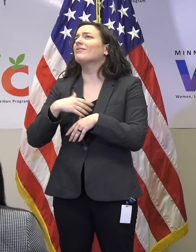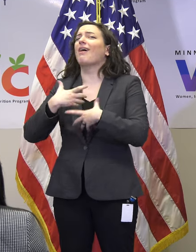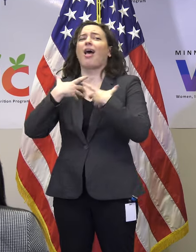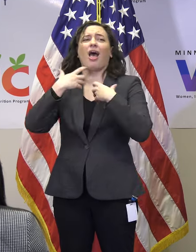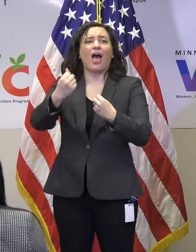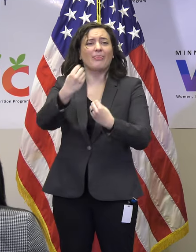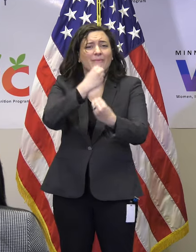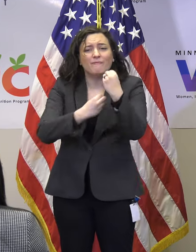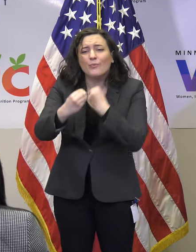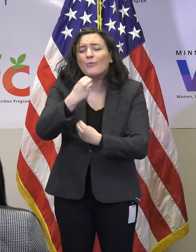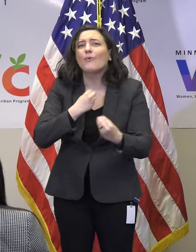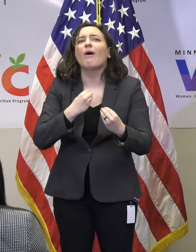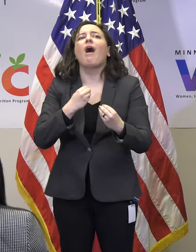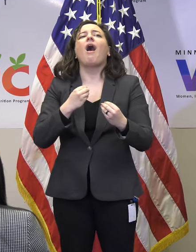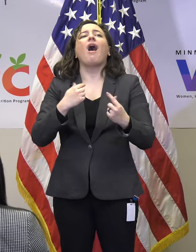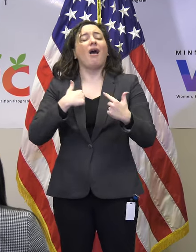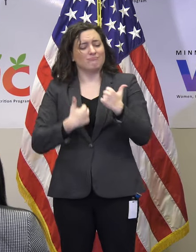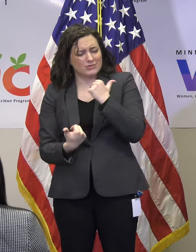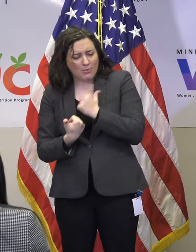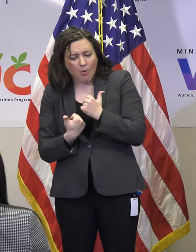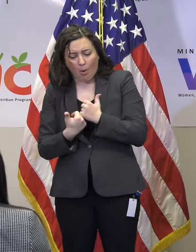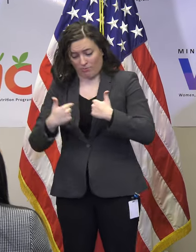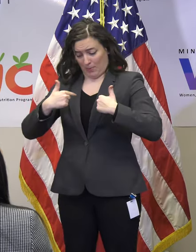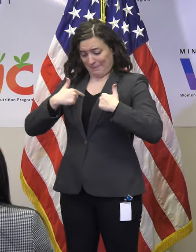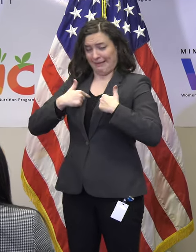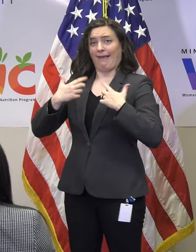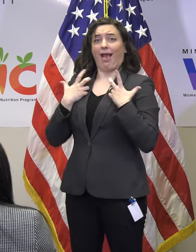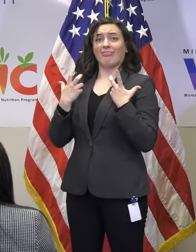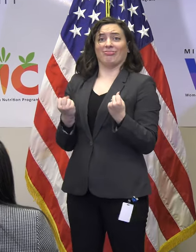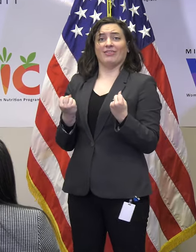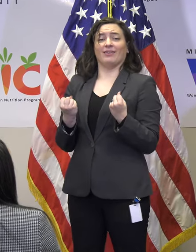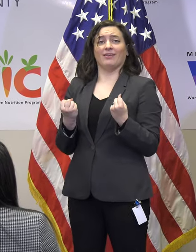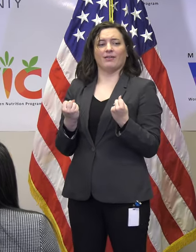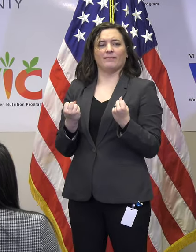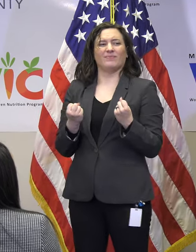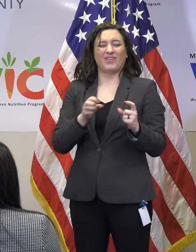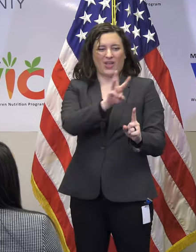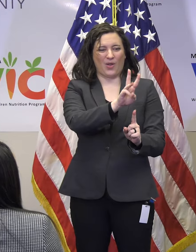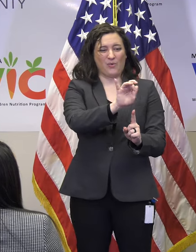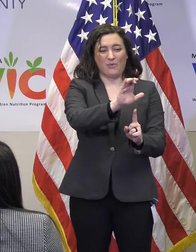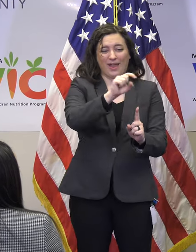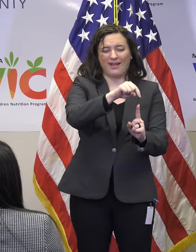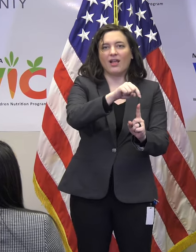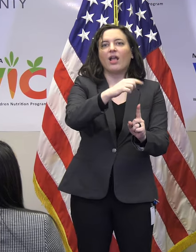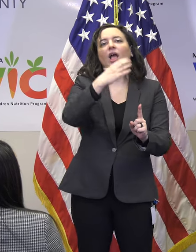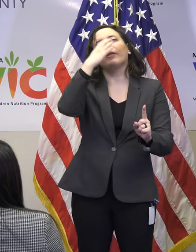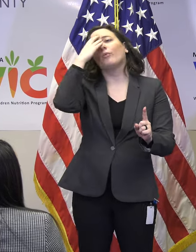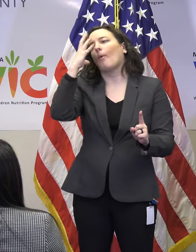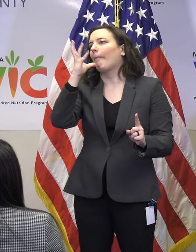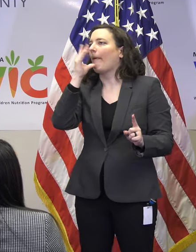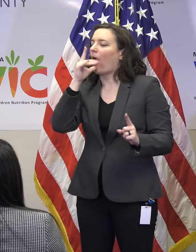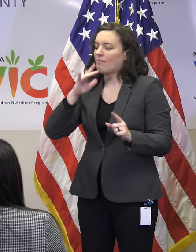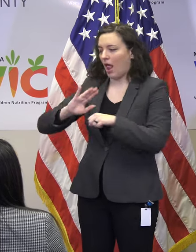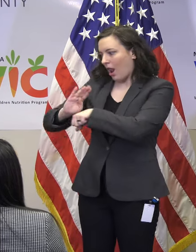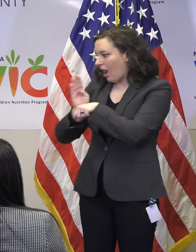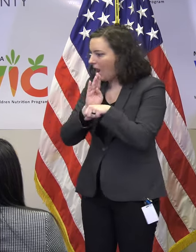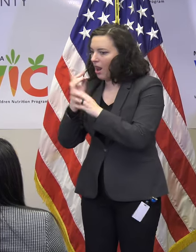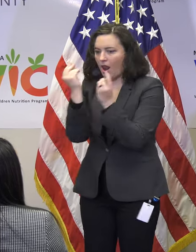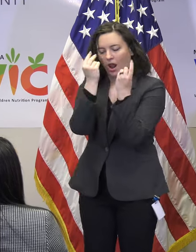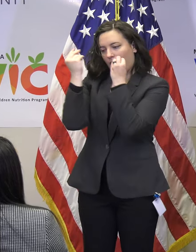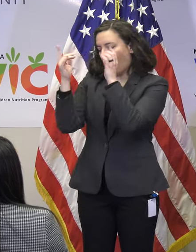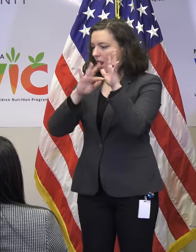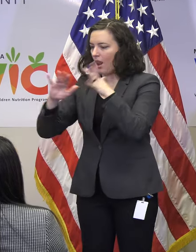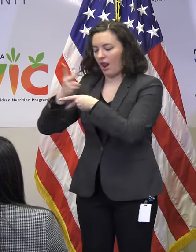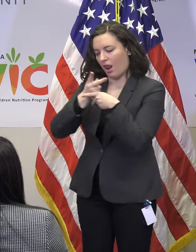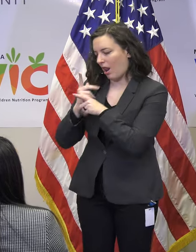ensure that I was getting the support that I needed to be healthy. Because at WIC, they know that mothers are always busy taking care of everyone else,